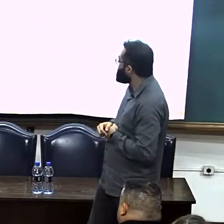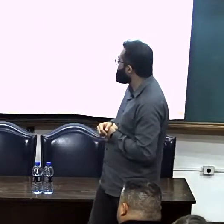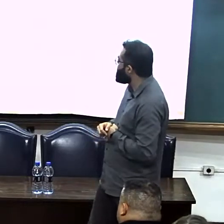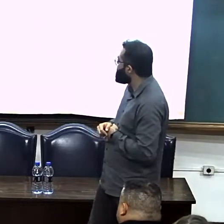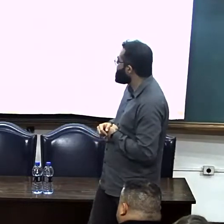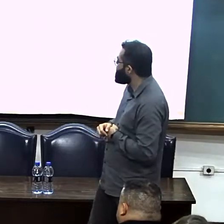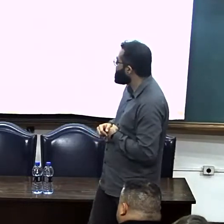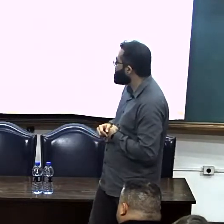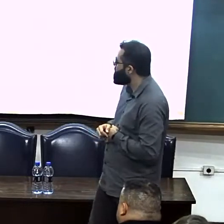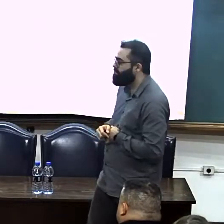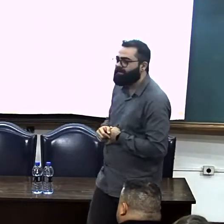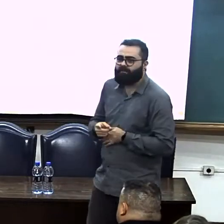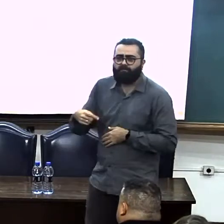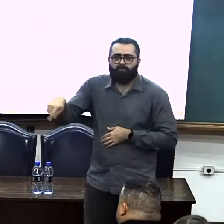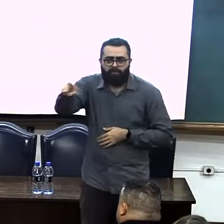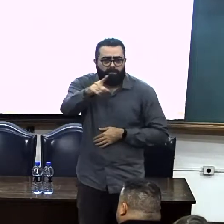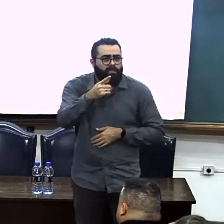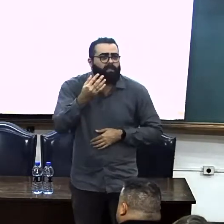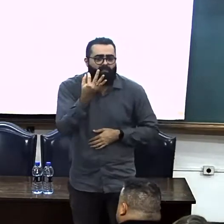Who's a French speaker?